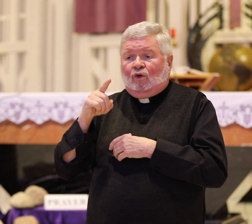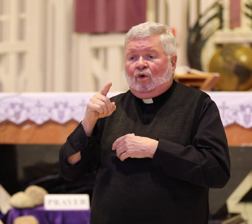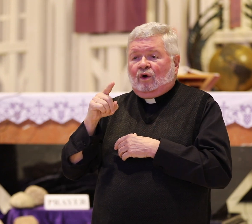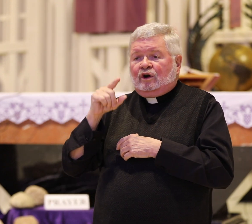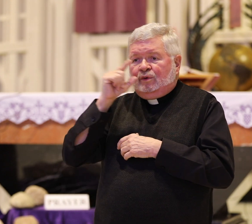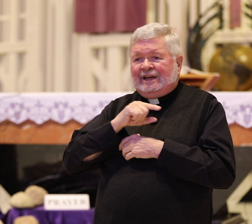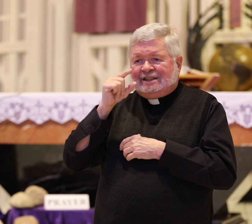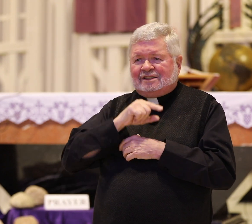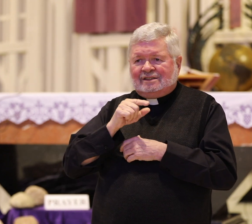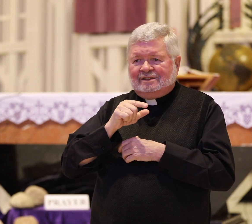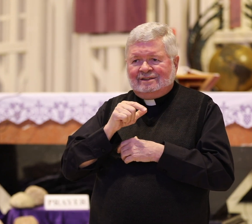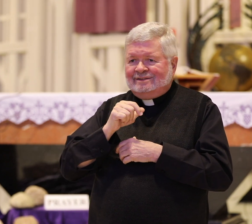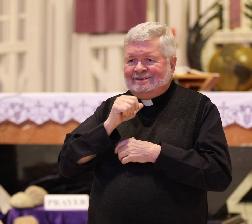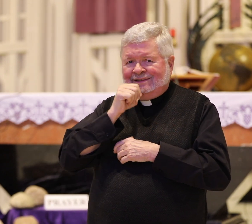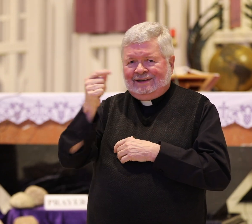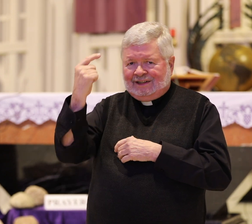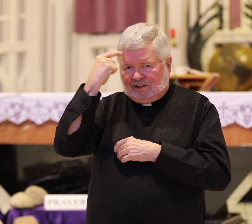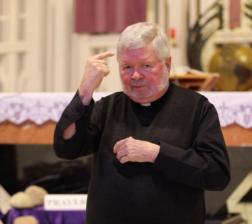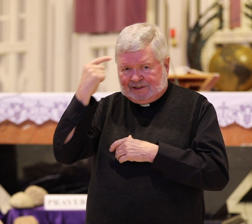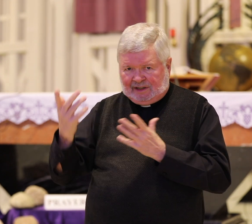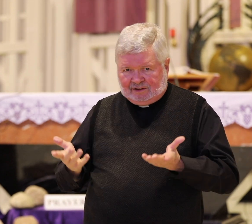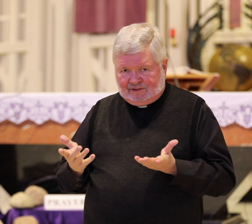For Greeks, it doesn't make sense.